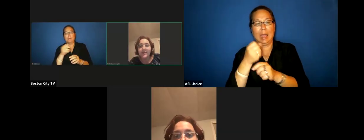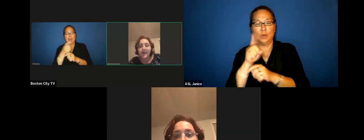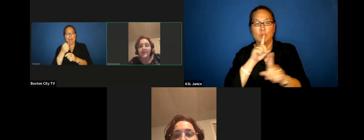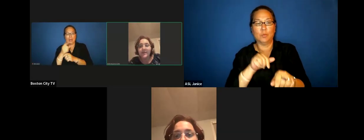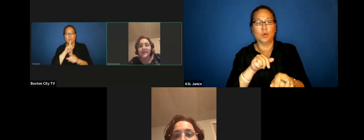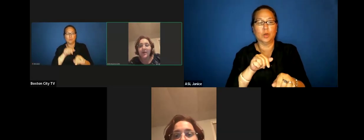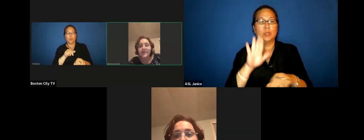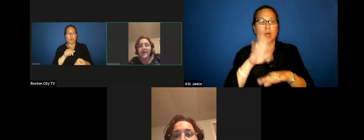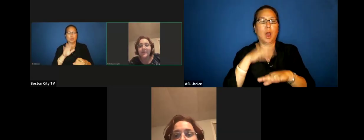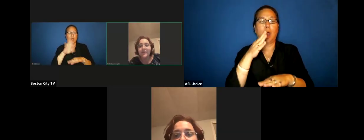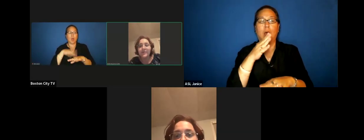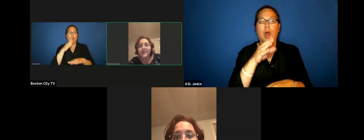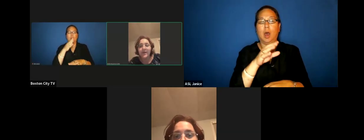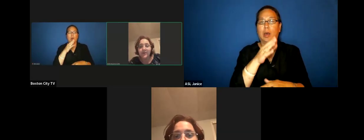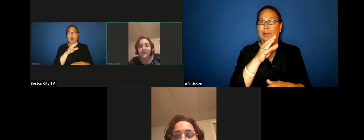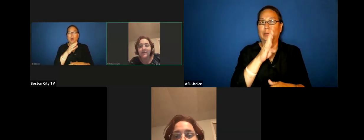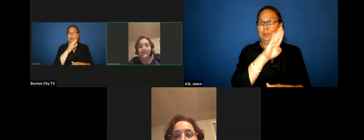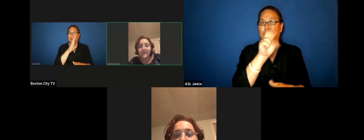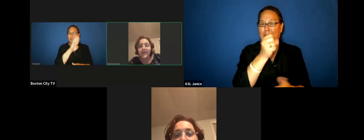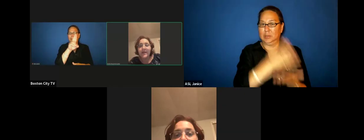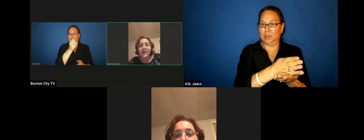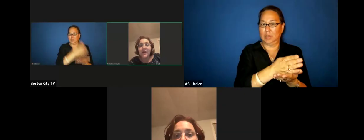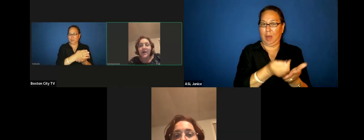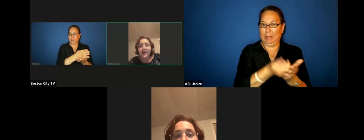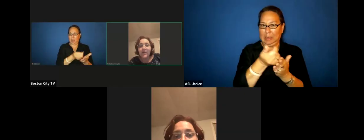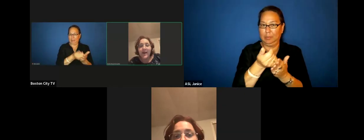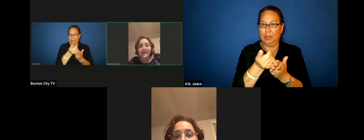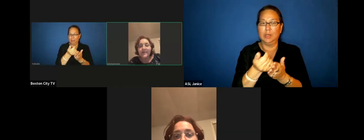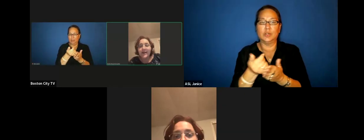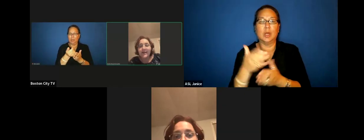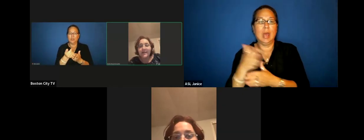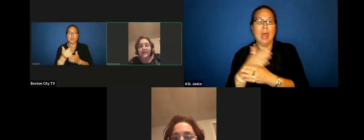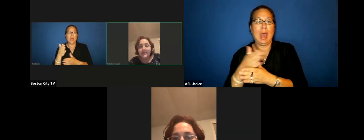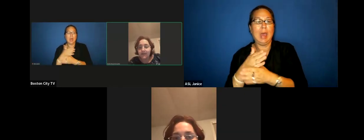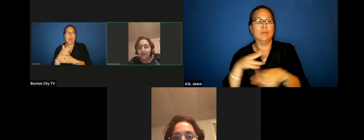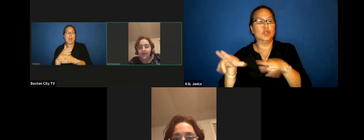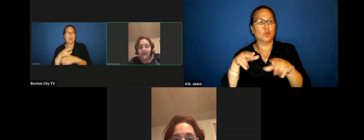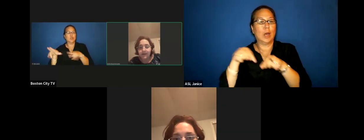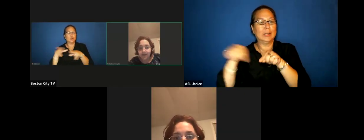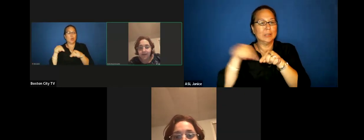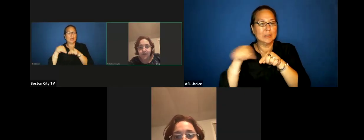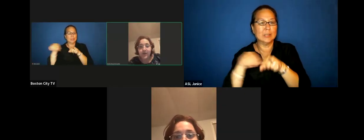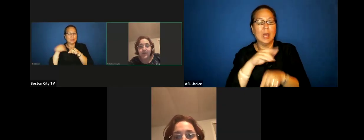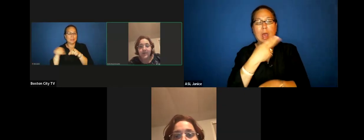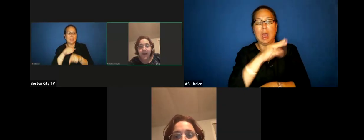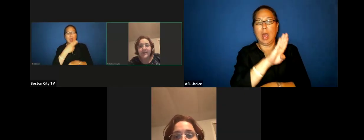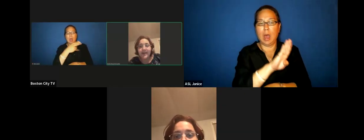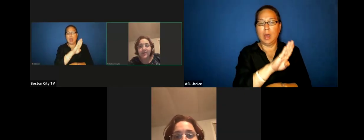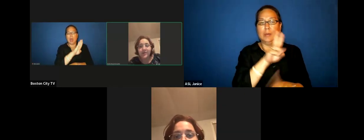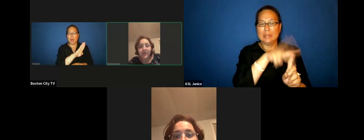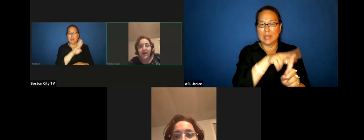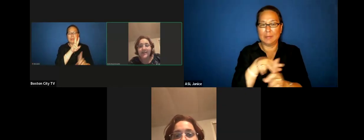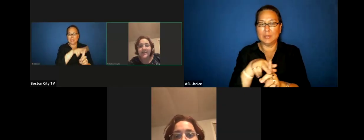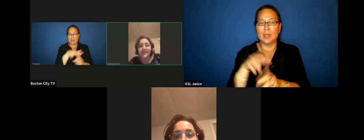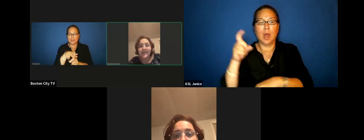hub assignments, and on-time performance by region. We ask that that a structured parent